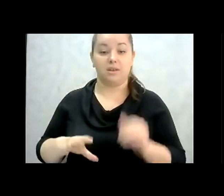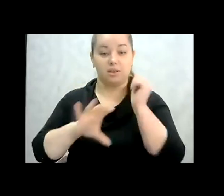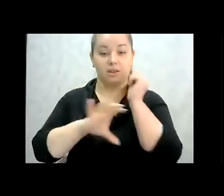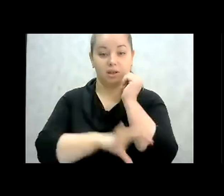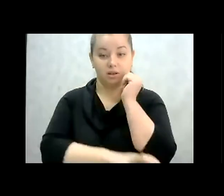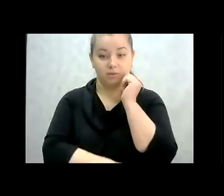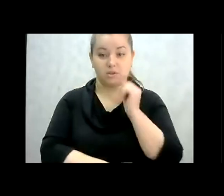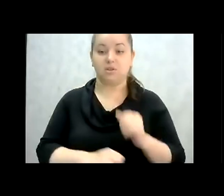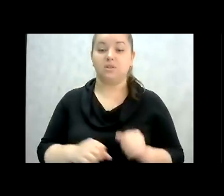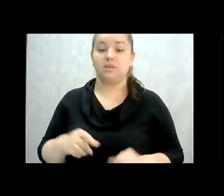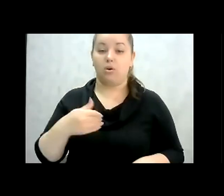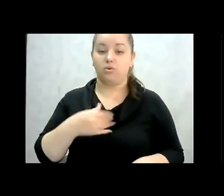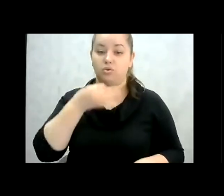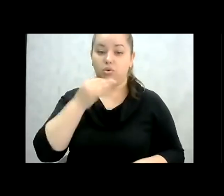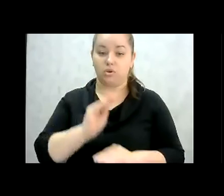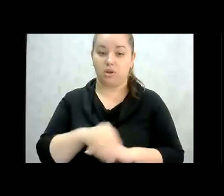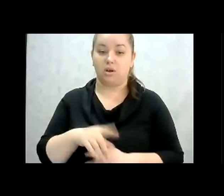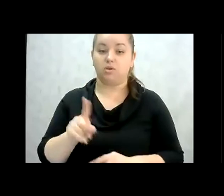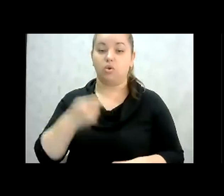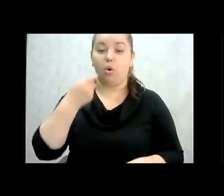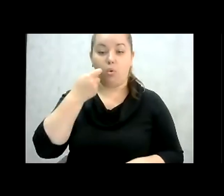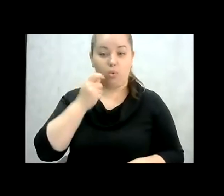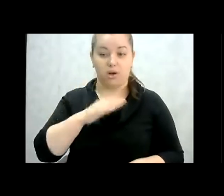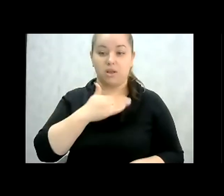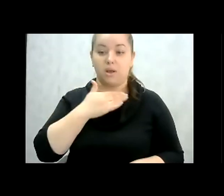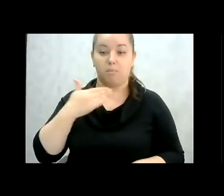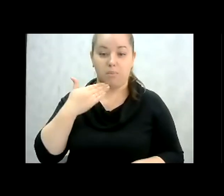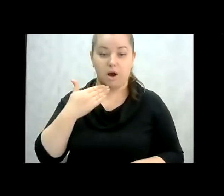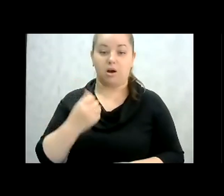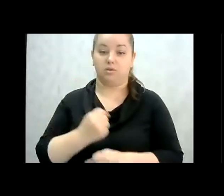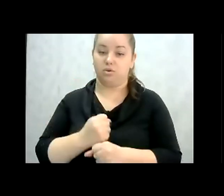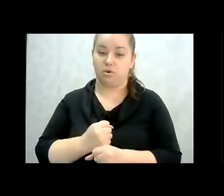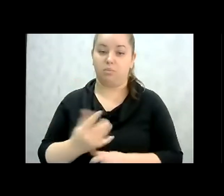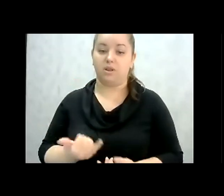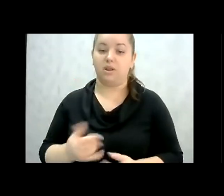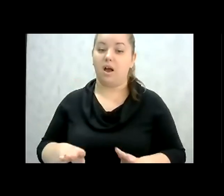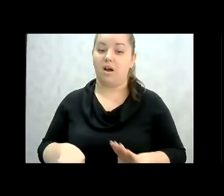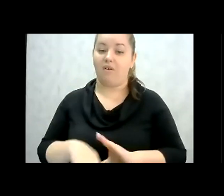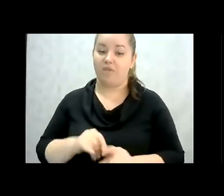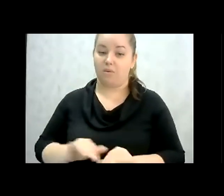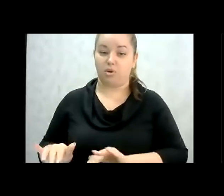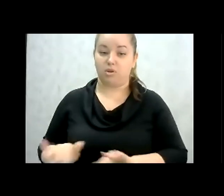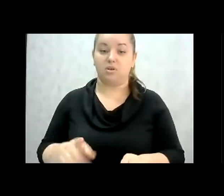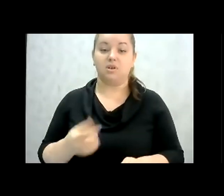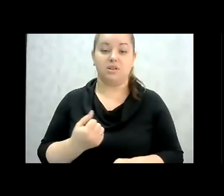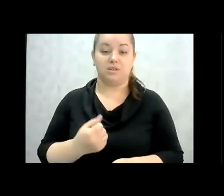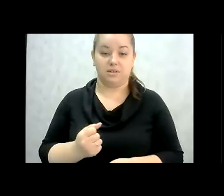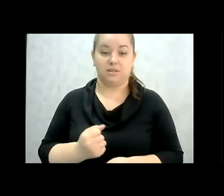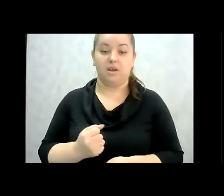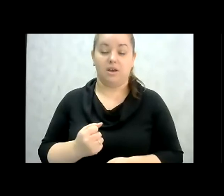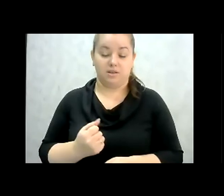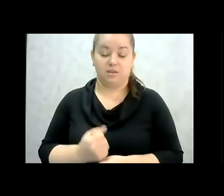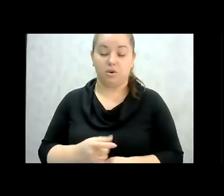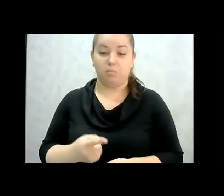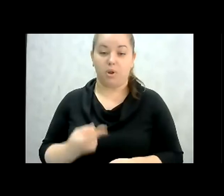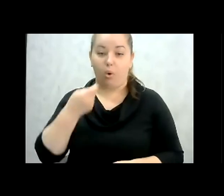electoral processes. This was illustrated, I believe, by these local elections, but also by elections which were held back in